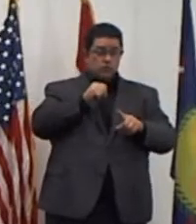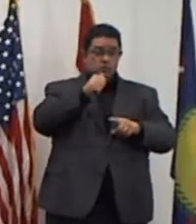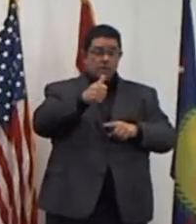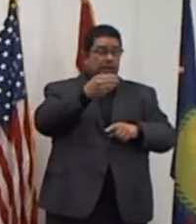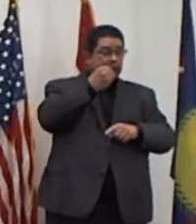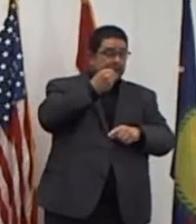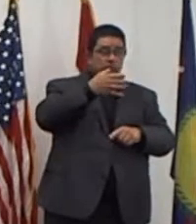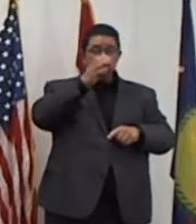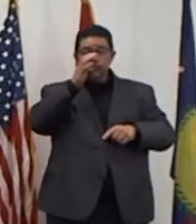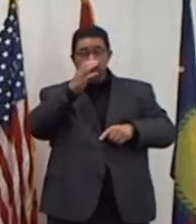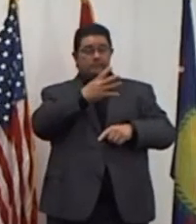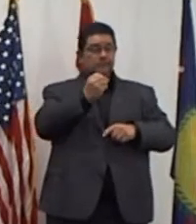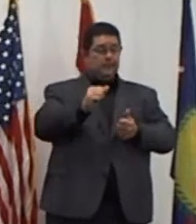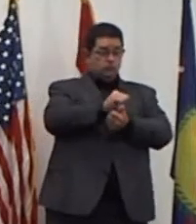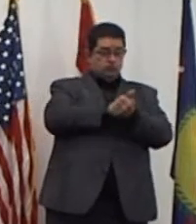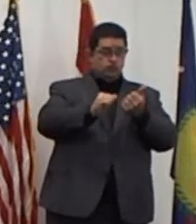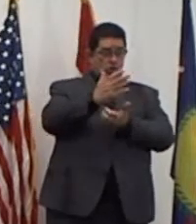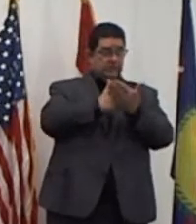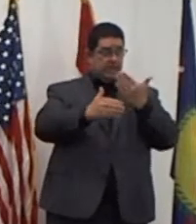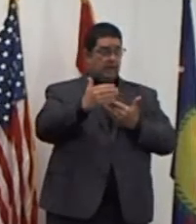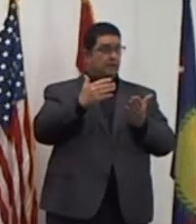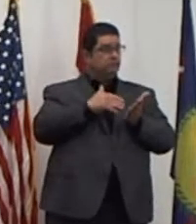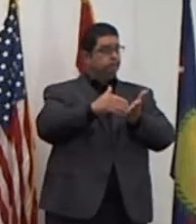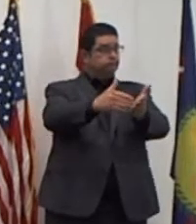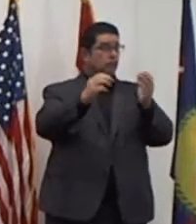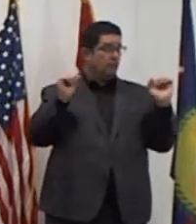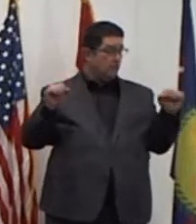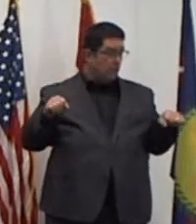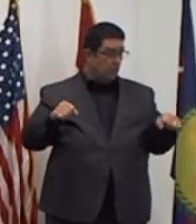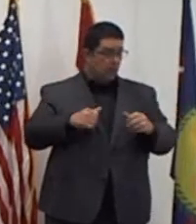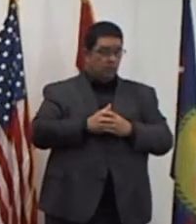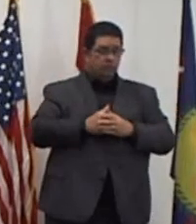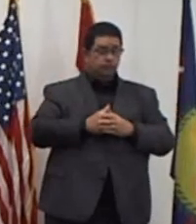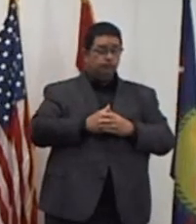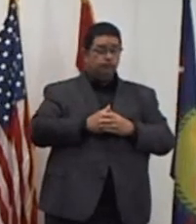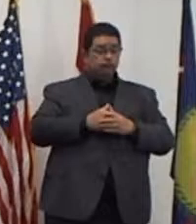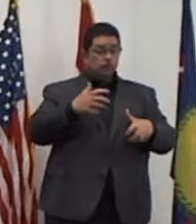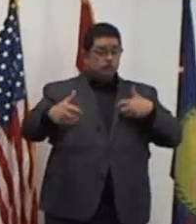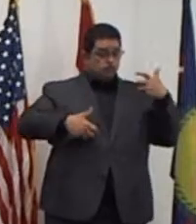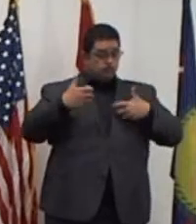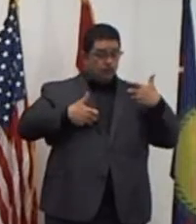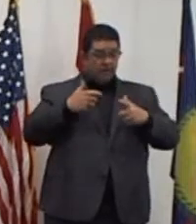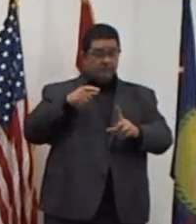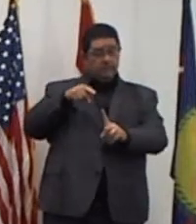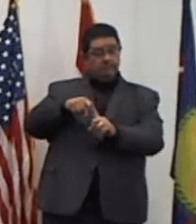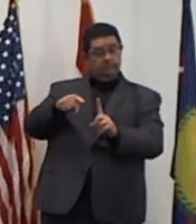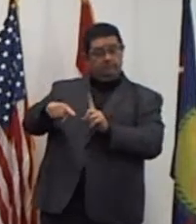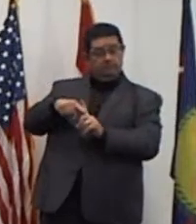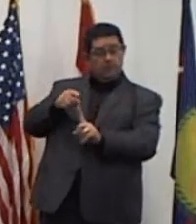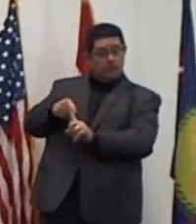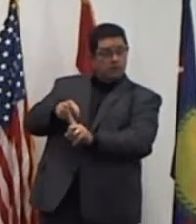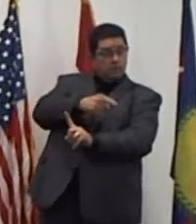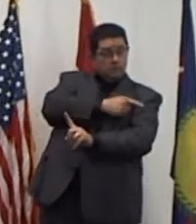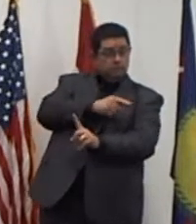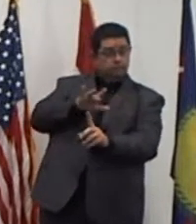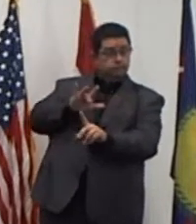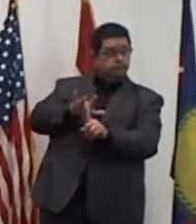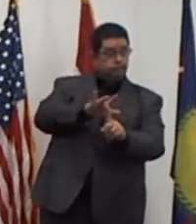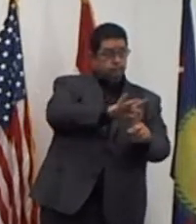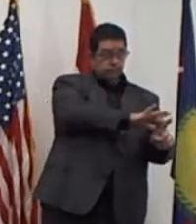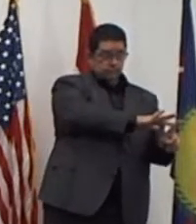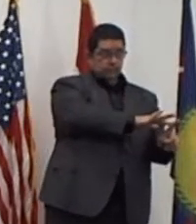and of course washing hands whenever possible. Aggressive contact tracing has proven to be an integral part of this